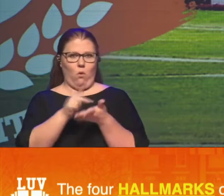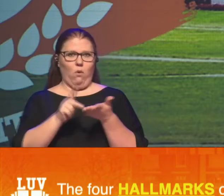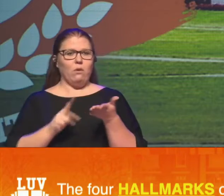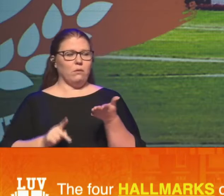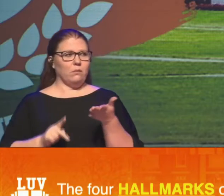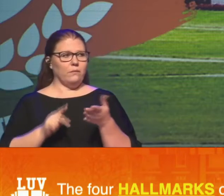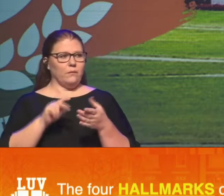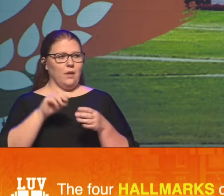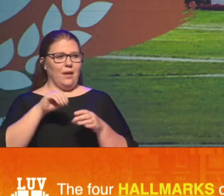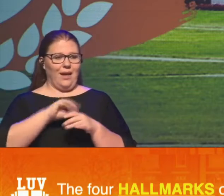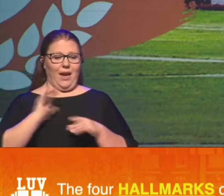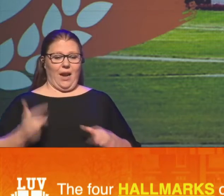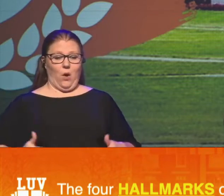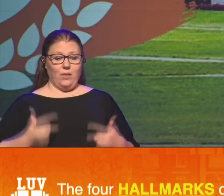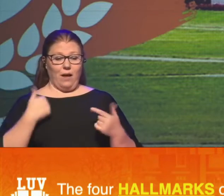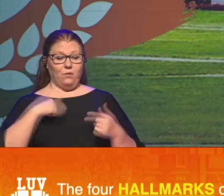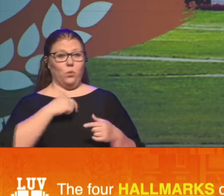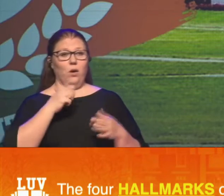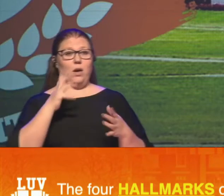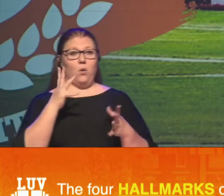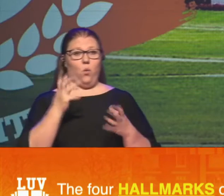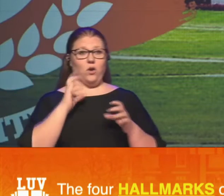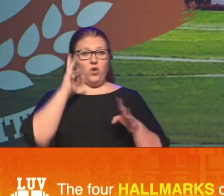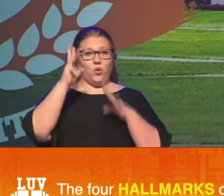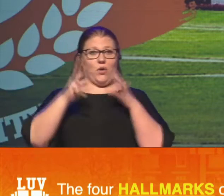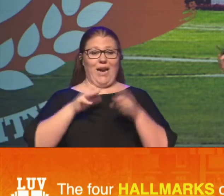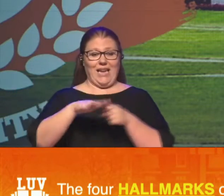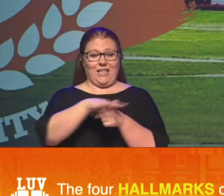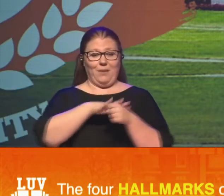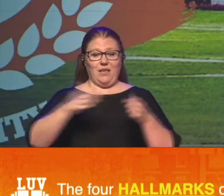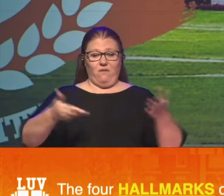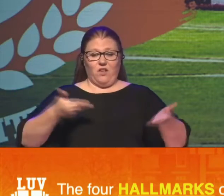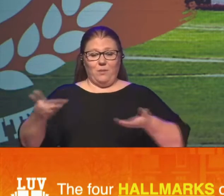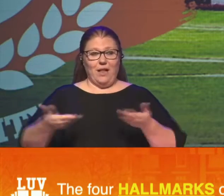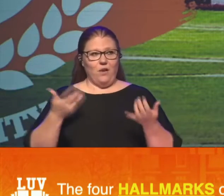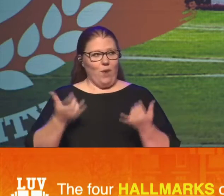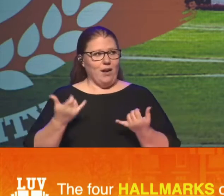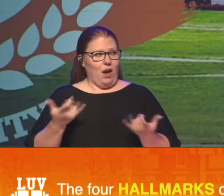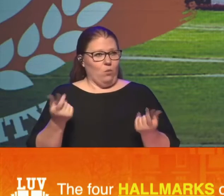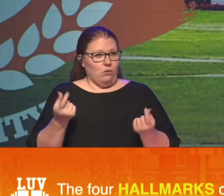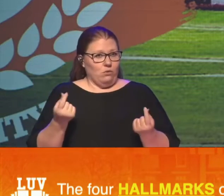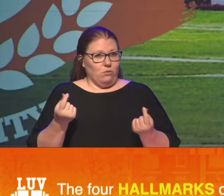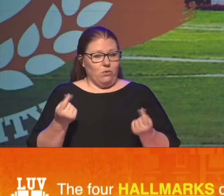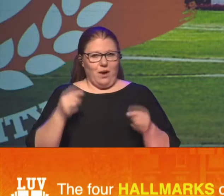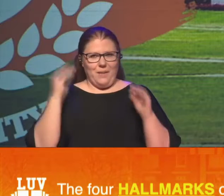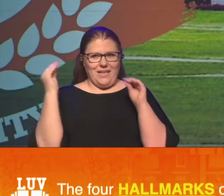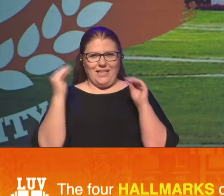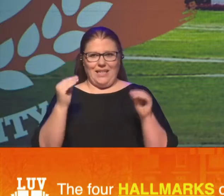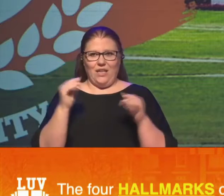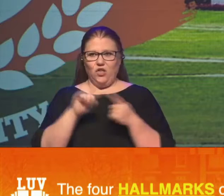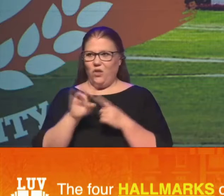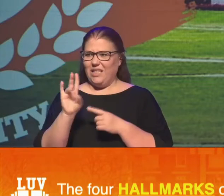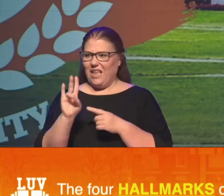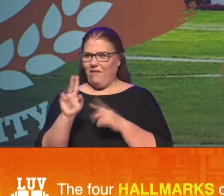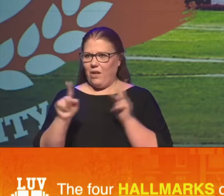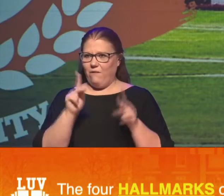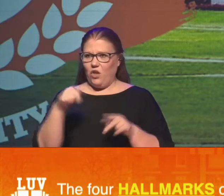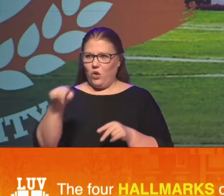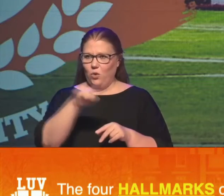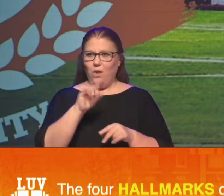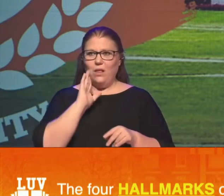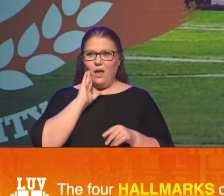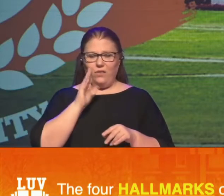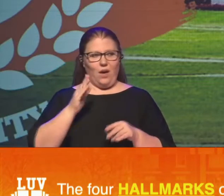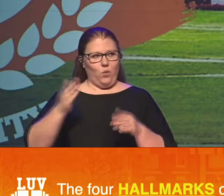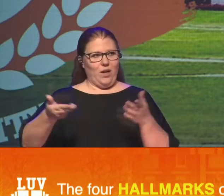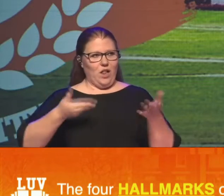In our lives, if we want to create a space of hospitality. So right now what I'm doing is I'm going to just teach to those 7 of you that are going to host connect groups